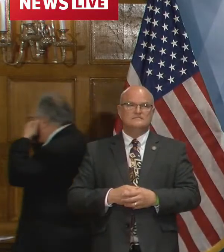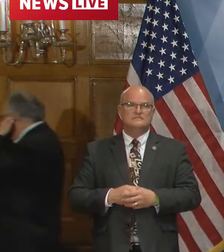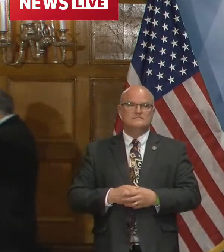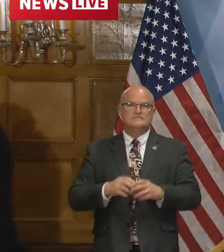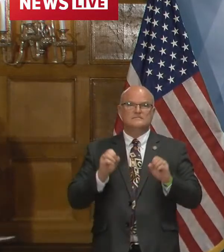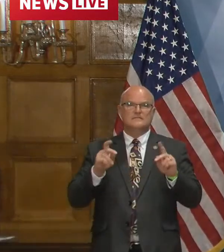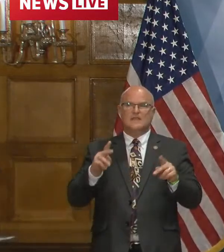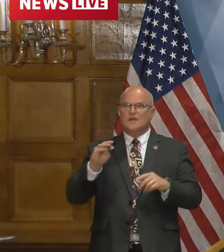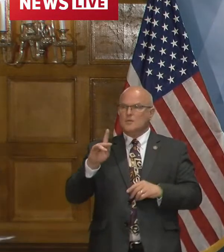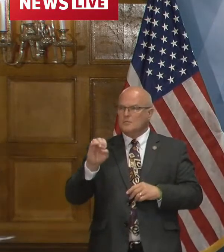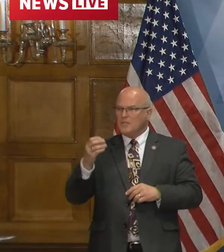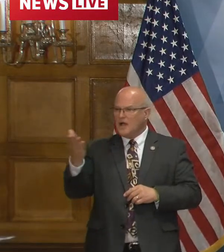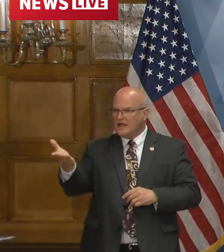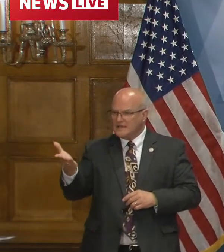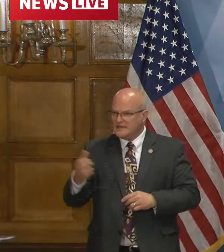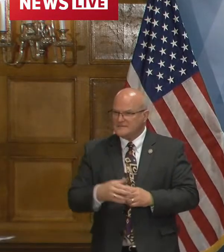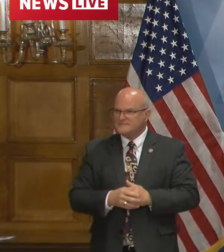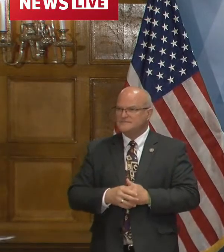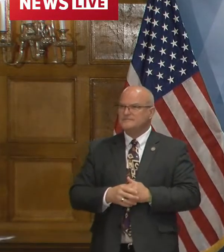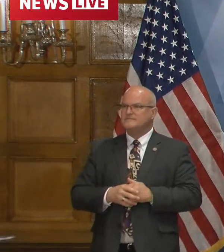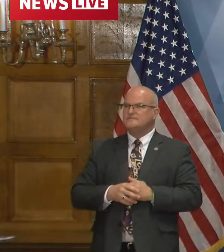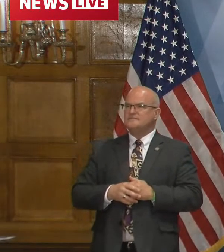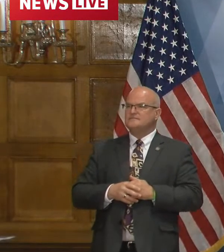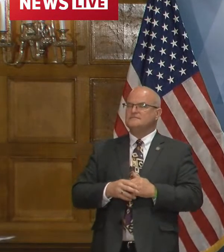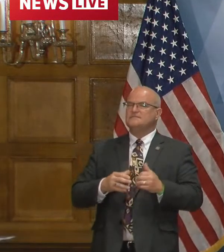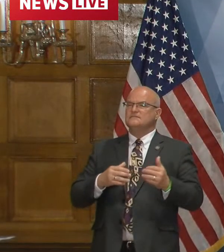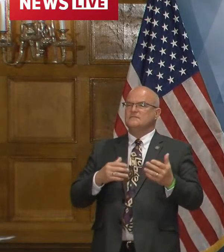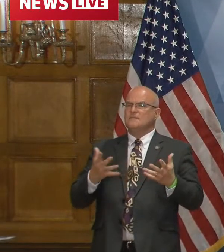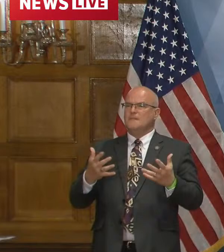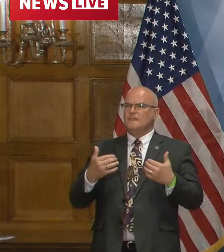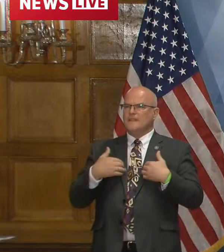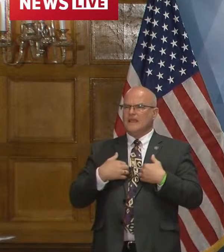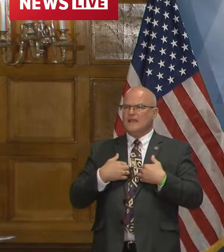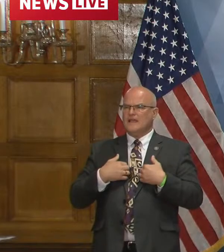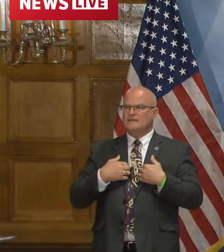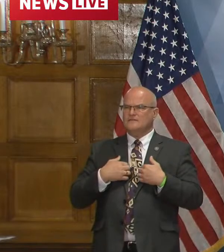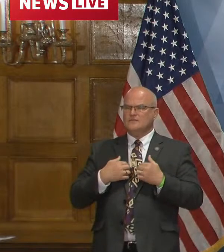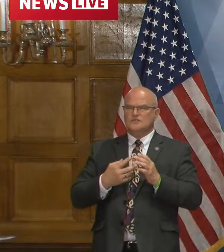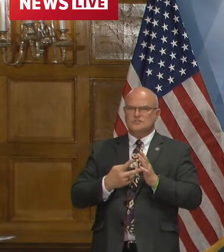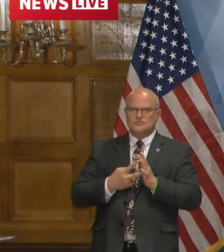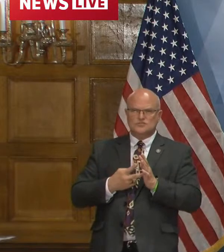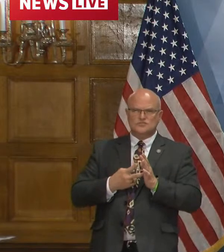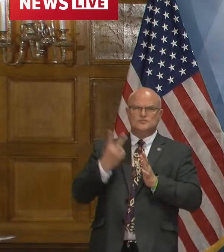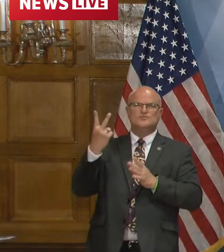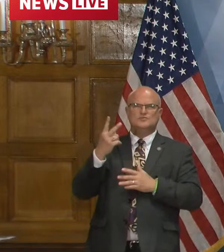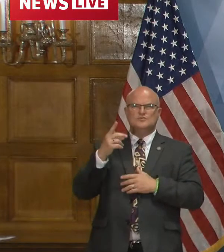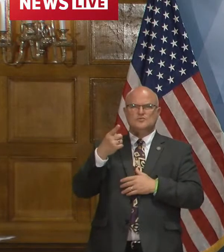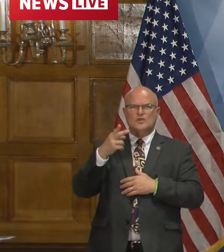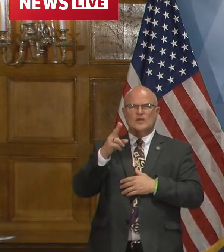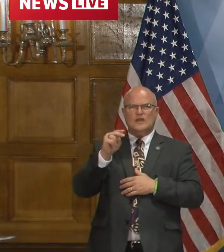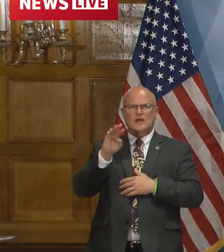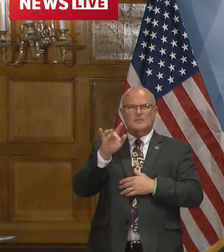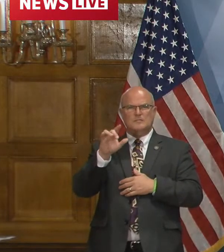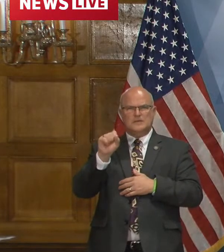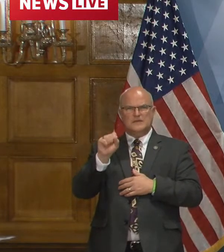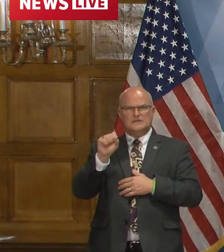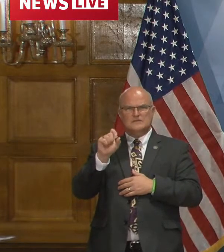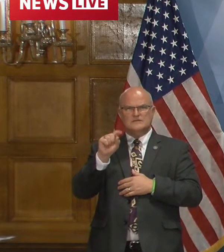All right, Mike Wickline at the table here. Anyhow, there's, I guess, dueling new gun bills. Stubblefield has